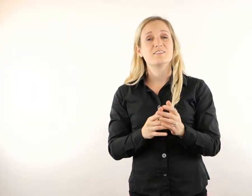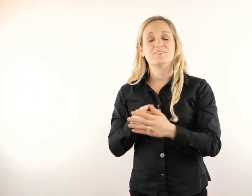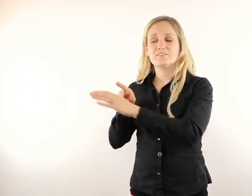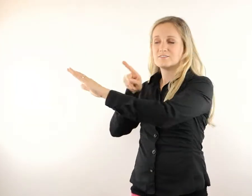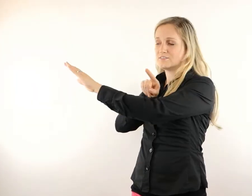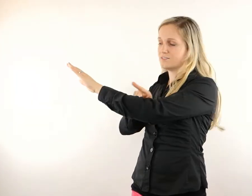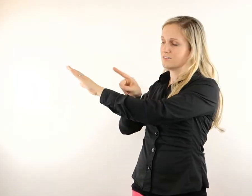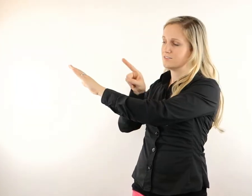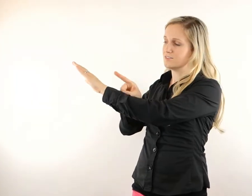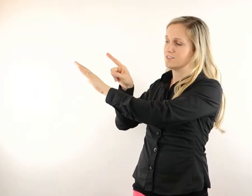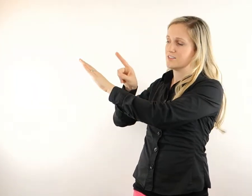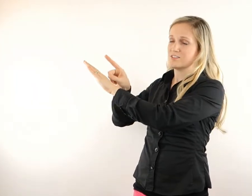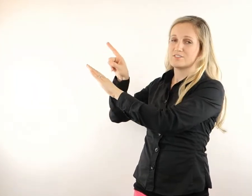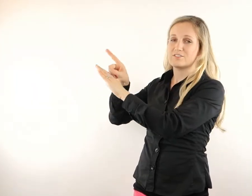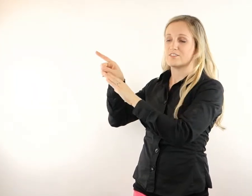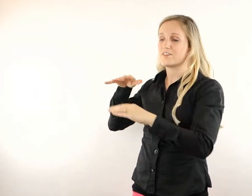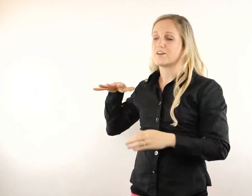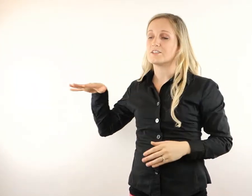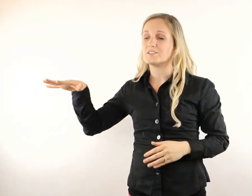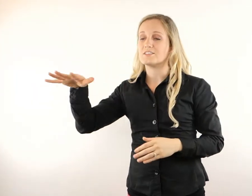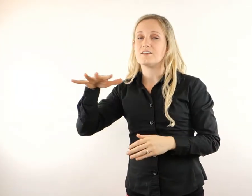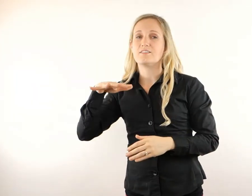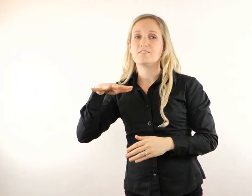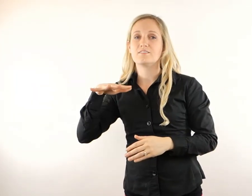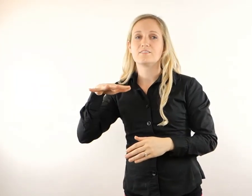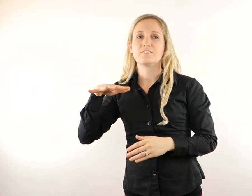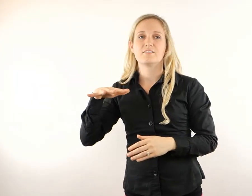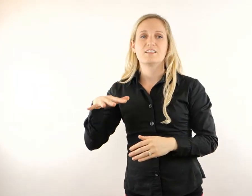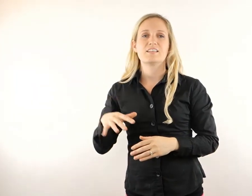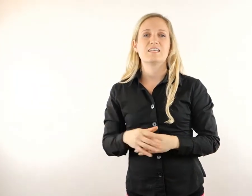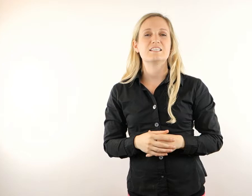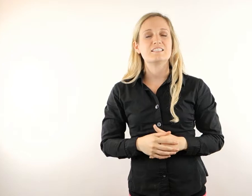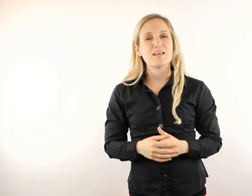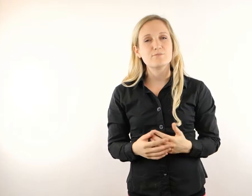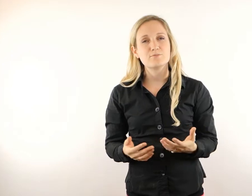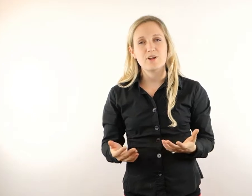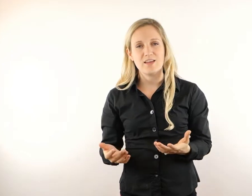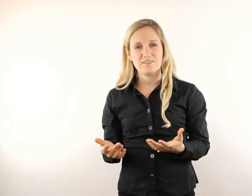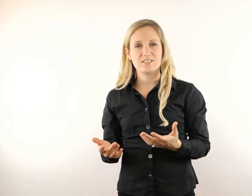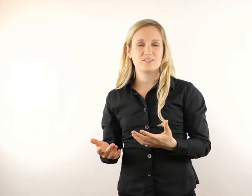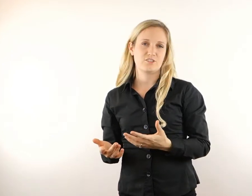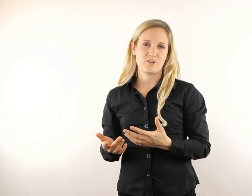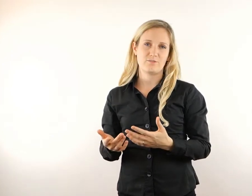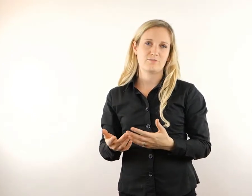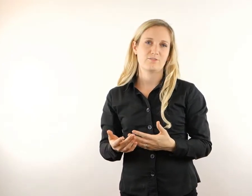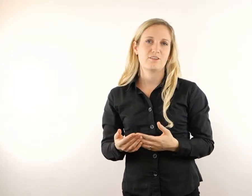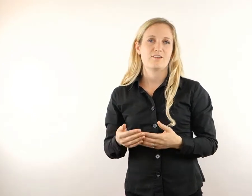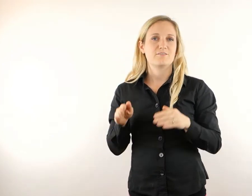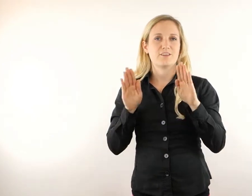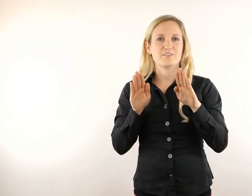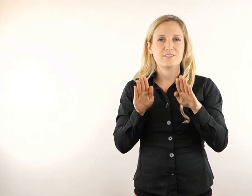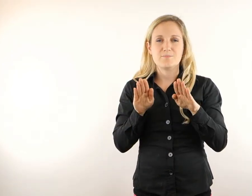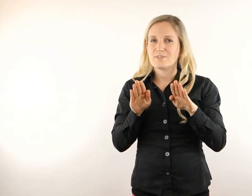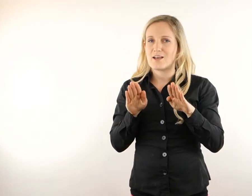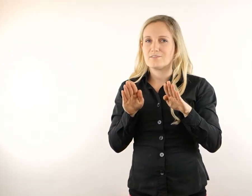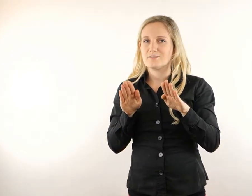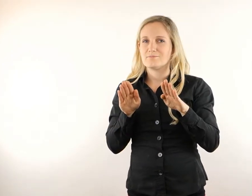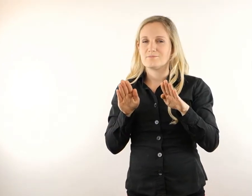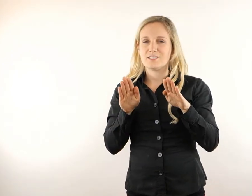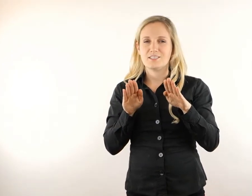hill to the garden still. His steps were heavy and slow. Get your steps out like